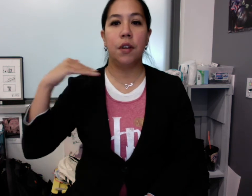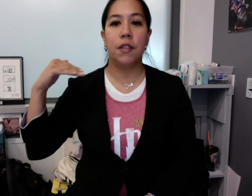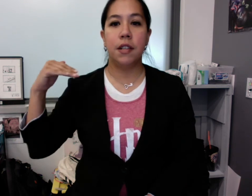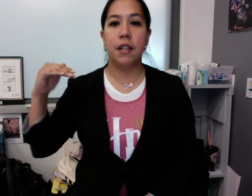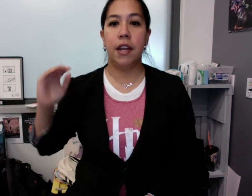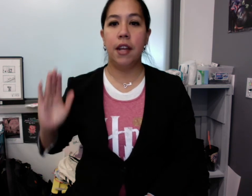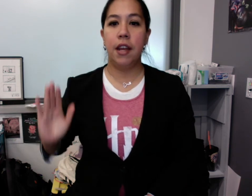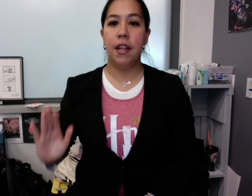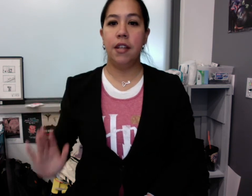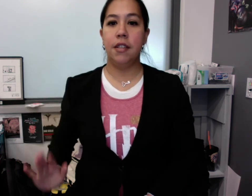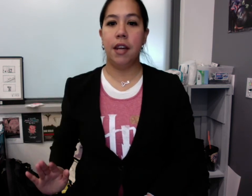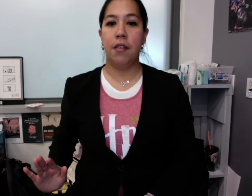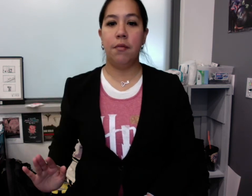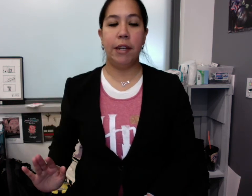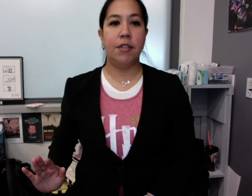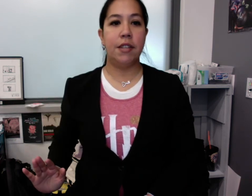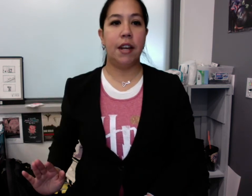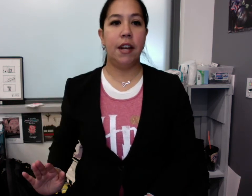the neck and then down by your side.